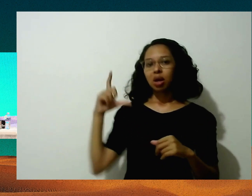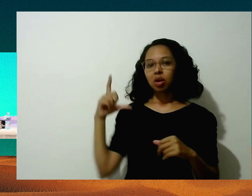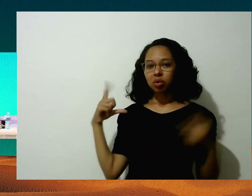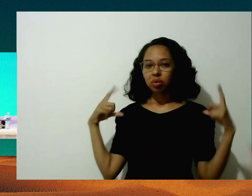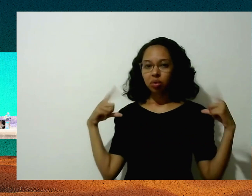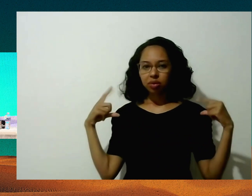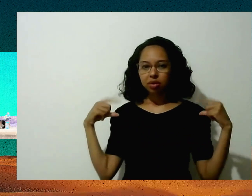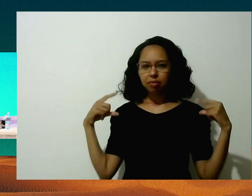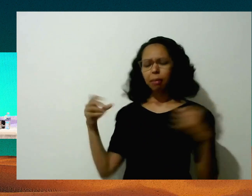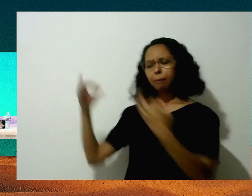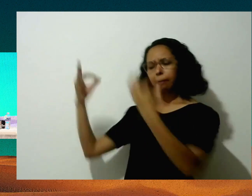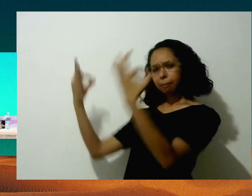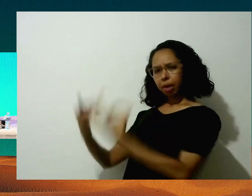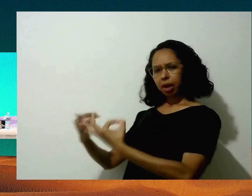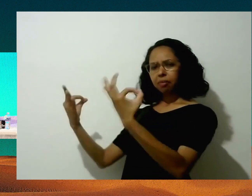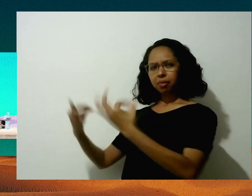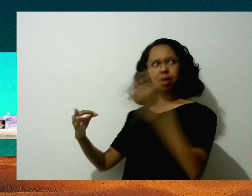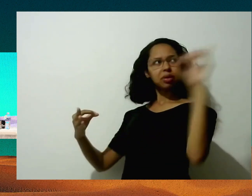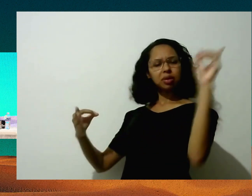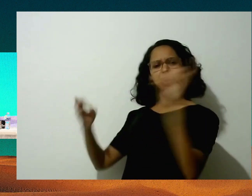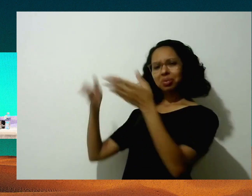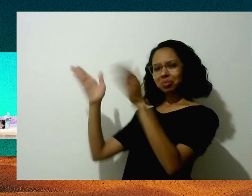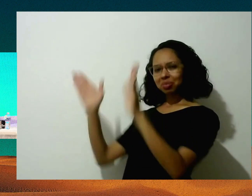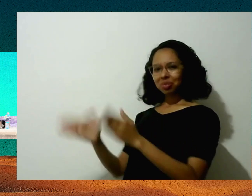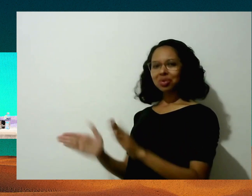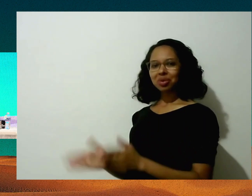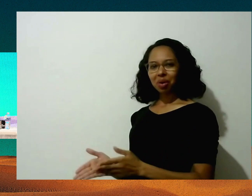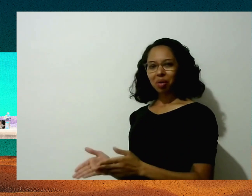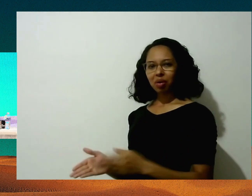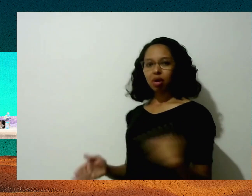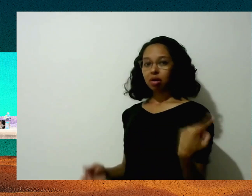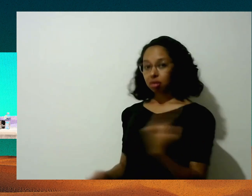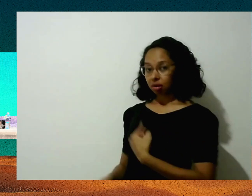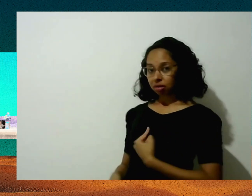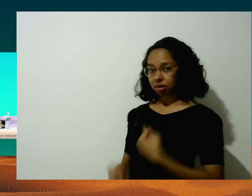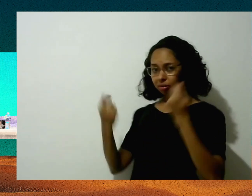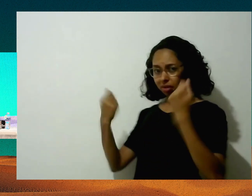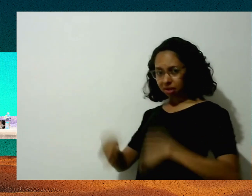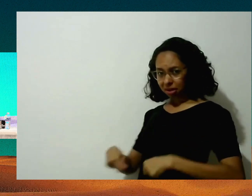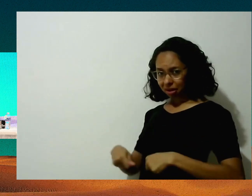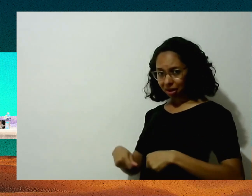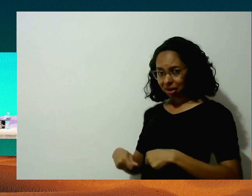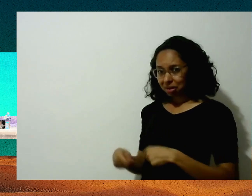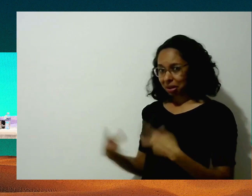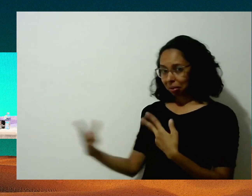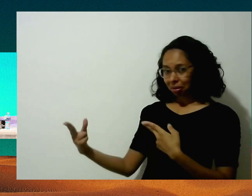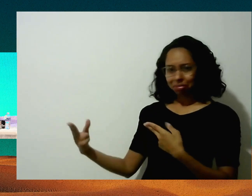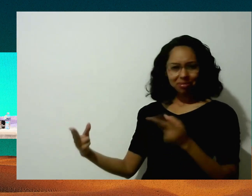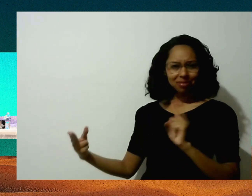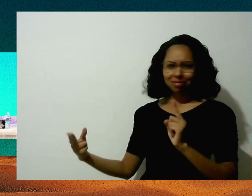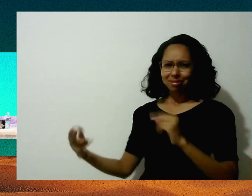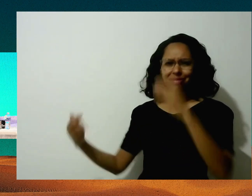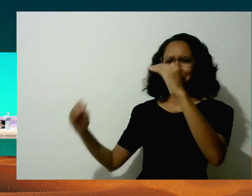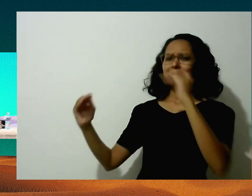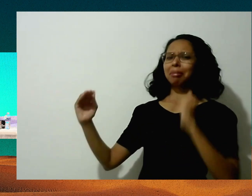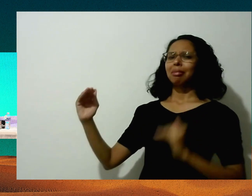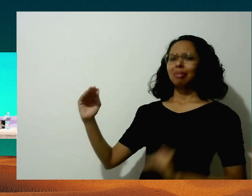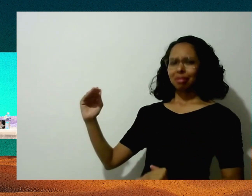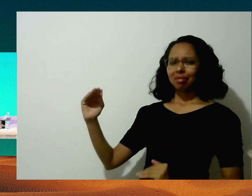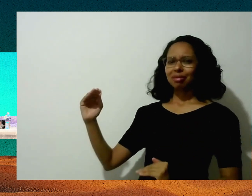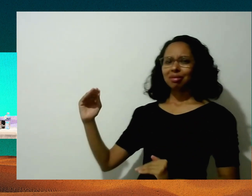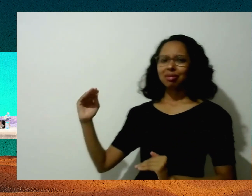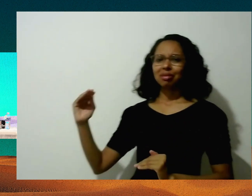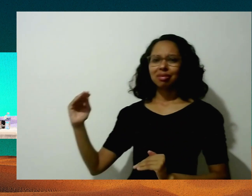perfection. Irmão, em termos de capacidade, nós somos longe de Lúcifer. Saints, in terms of capacity, we're far away from Lucifer. Se não deu certo com Lúcifer, vai dar